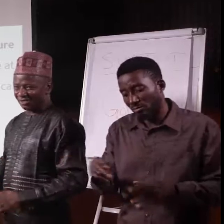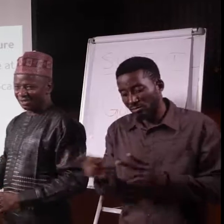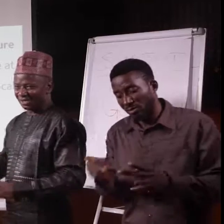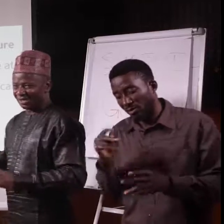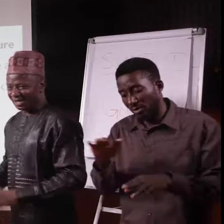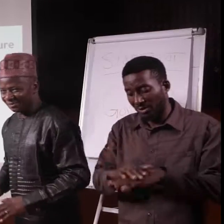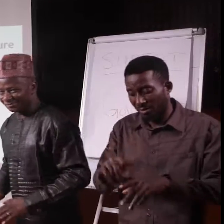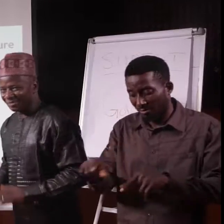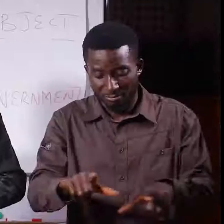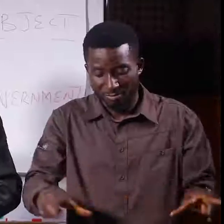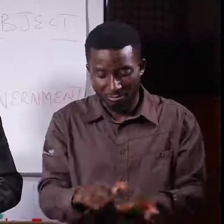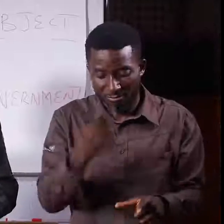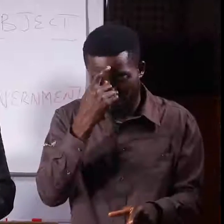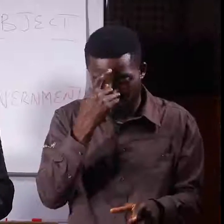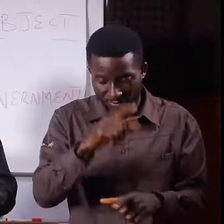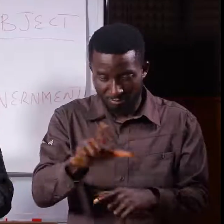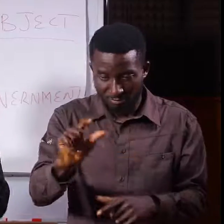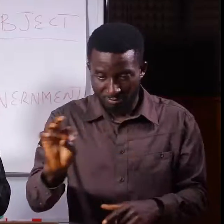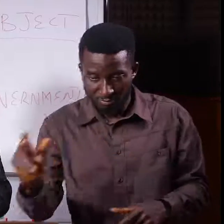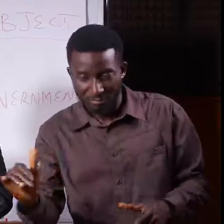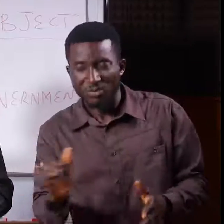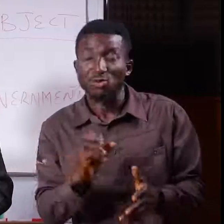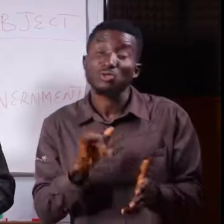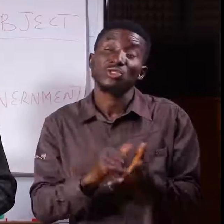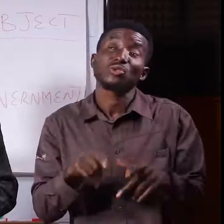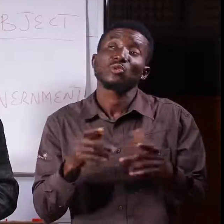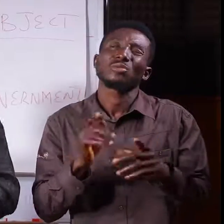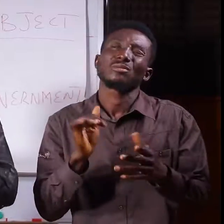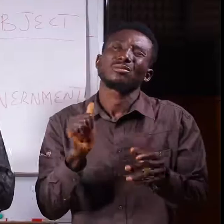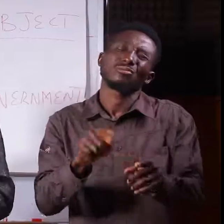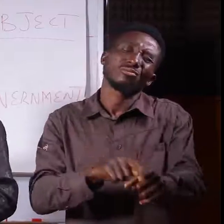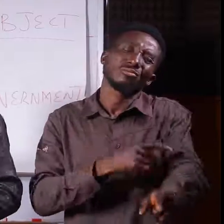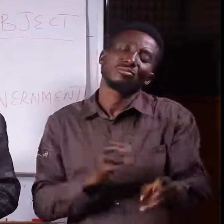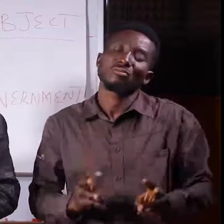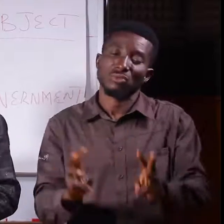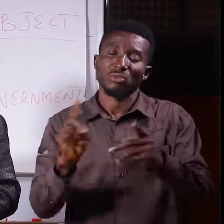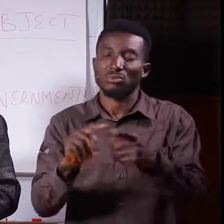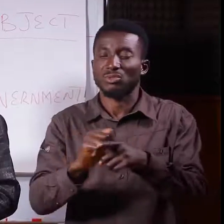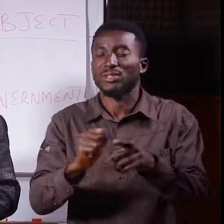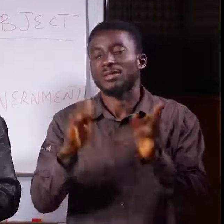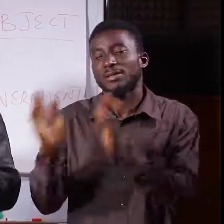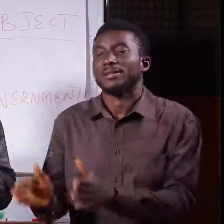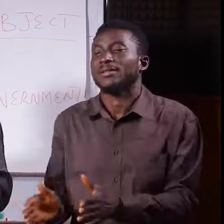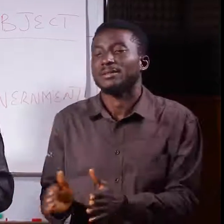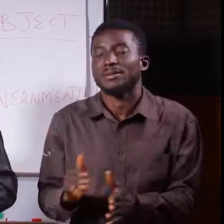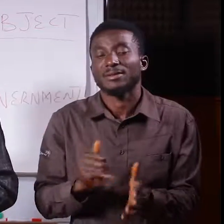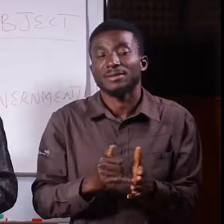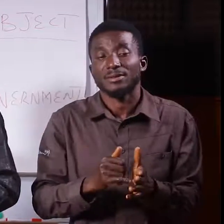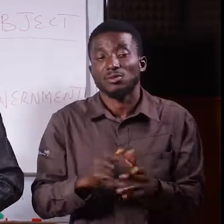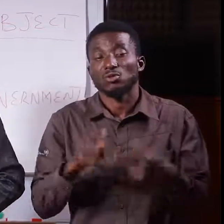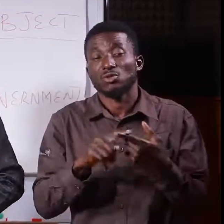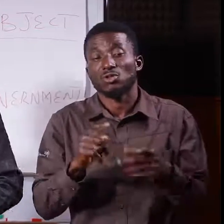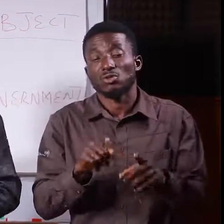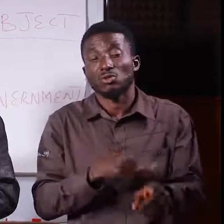local government level. So local government goes a long way, you know, to train leaders. It goes a long way